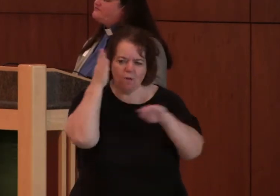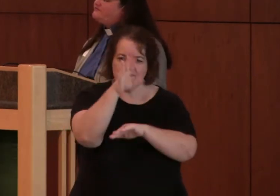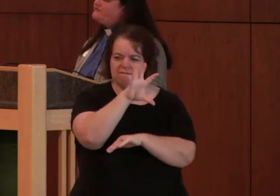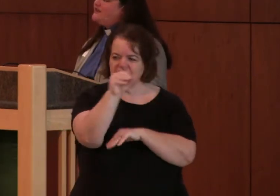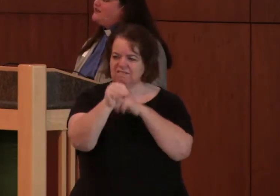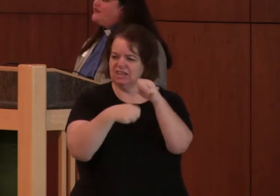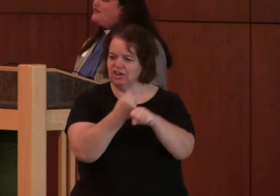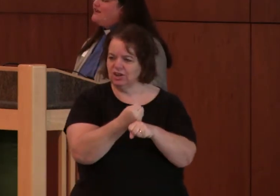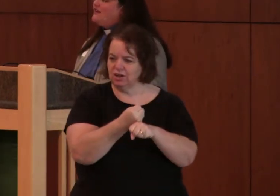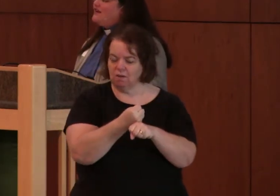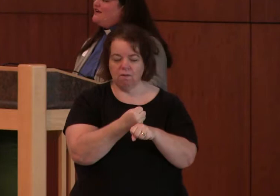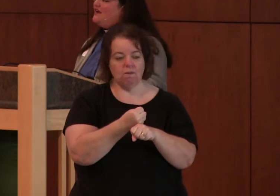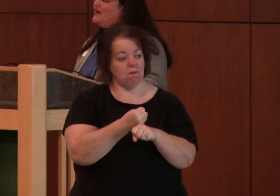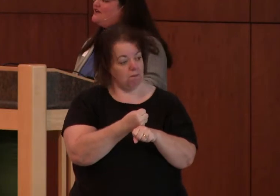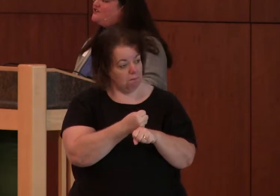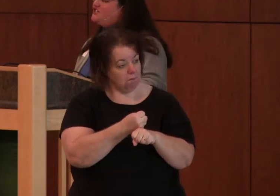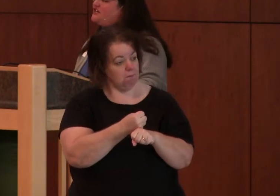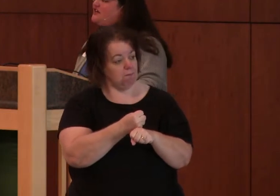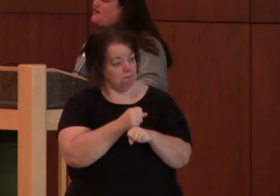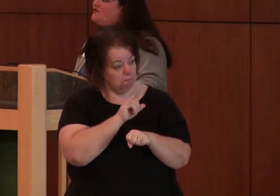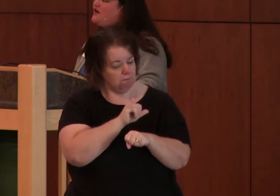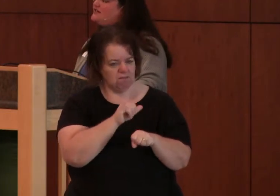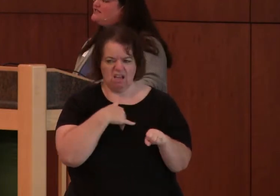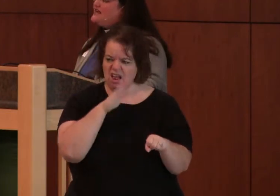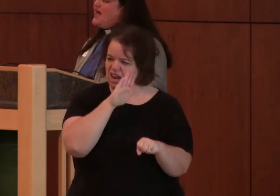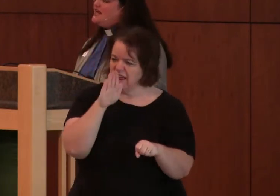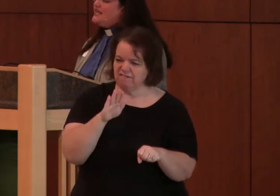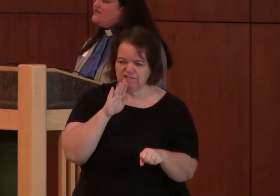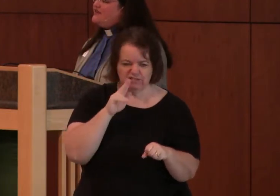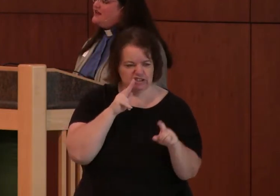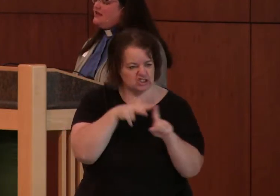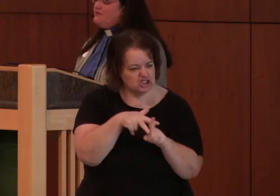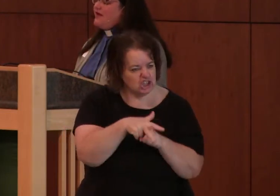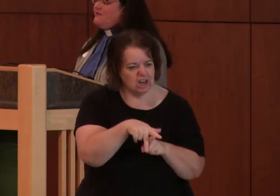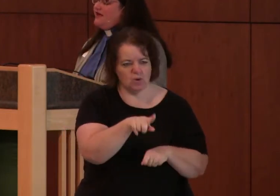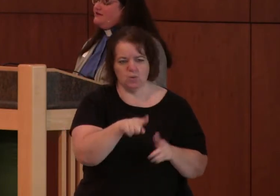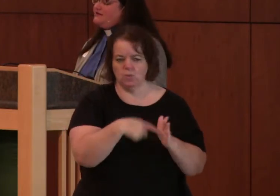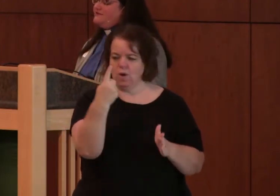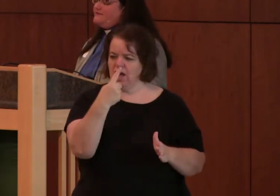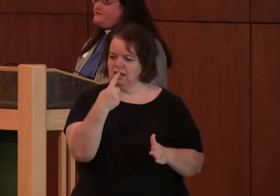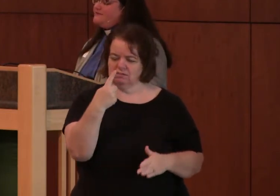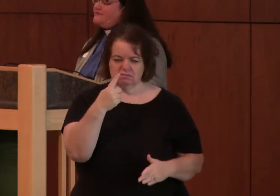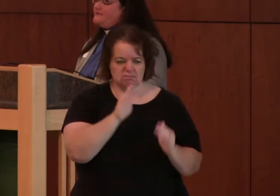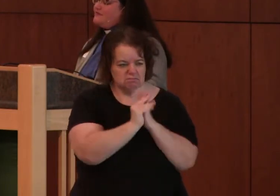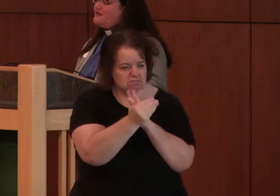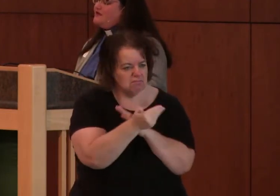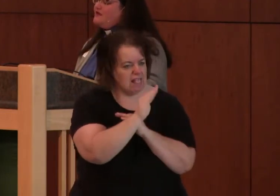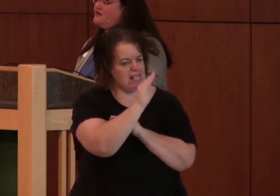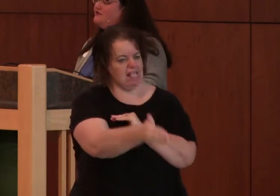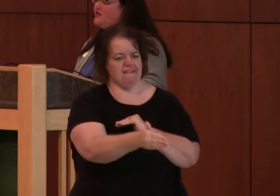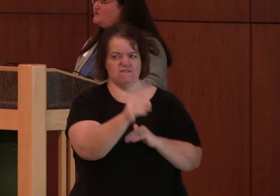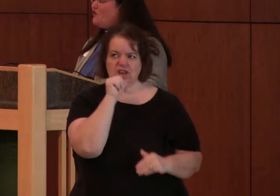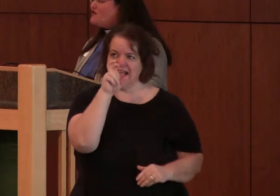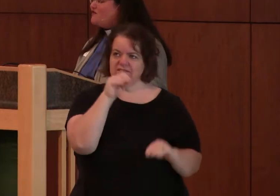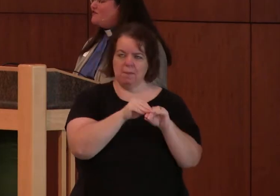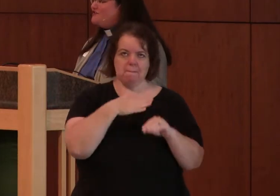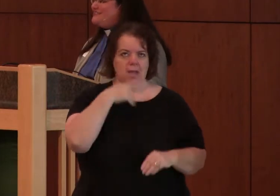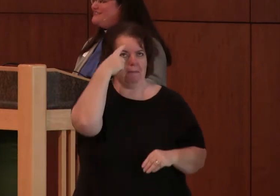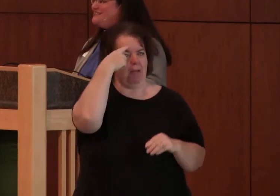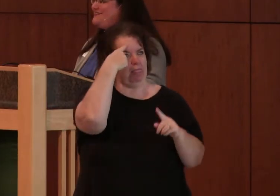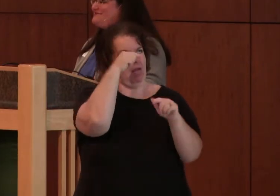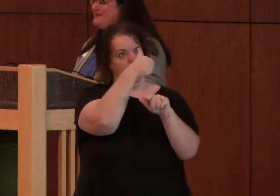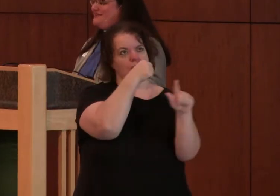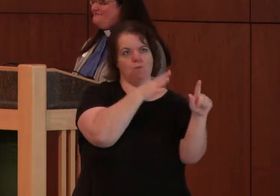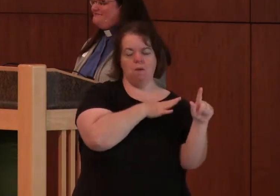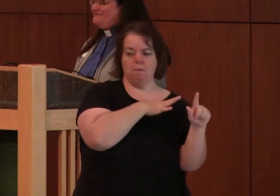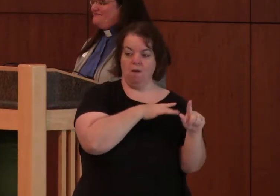years. I never cheated on her once, not even in my mind. That's wonderful,